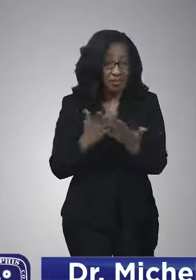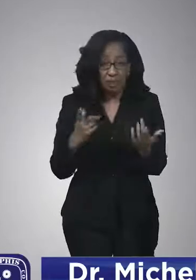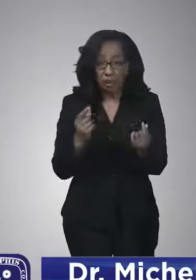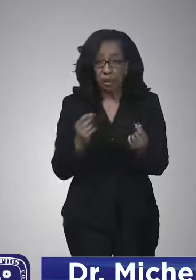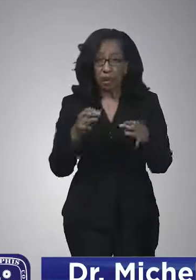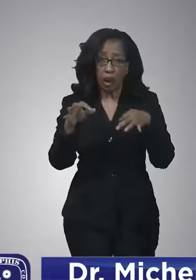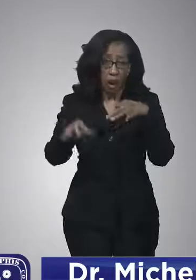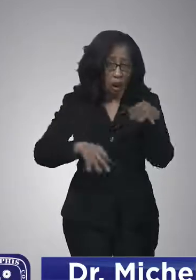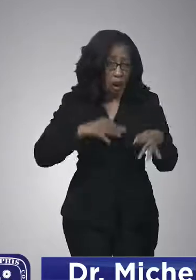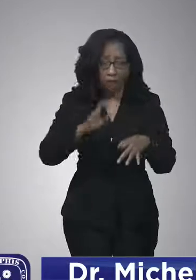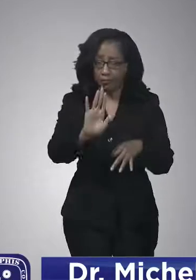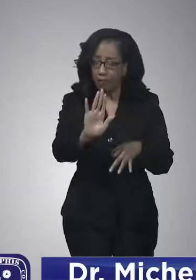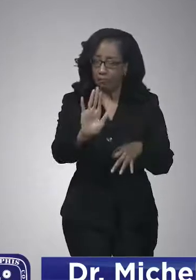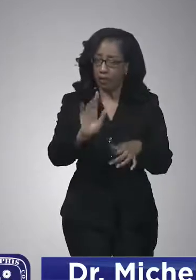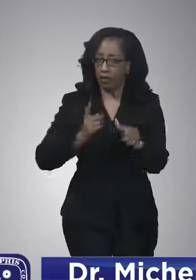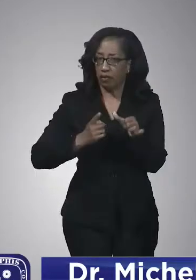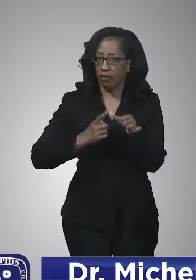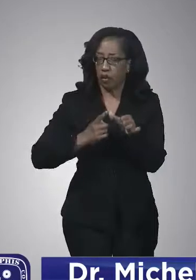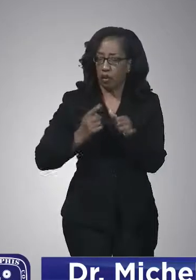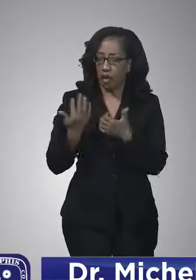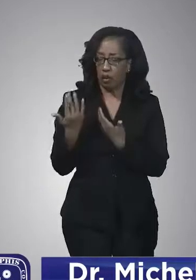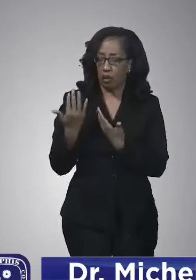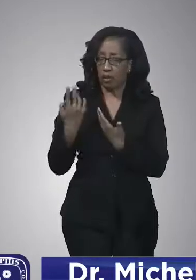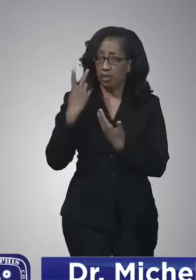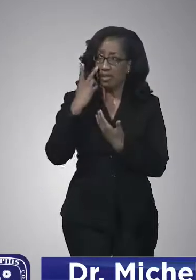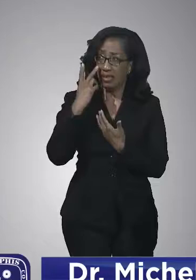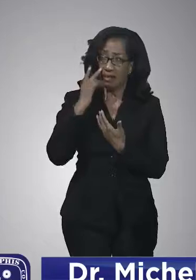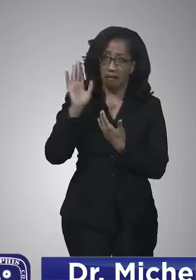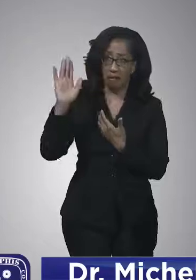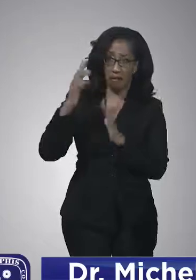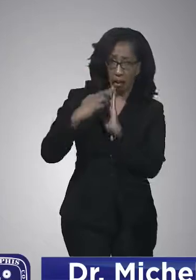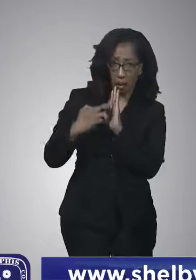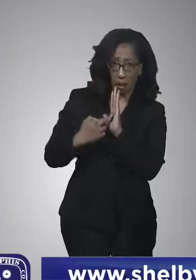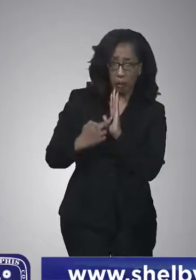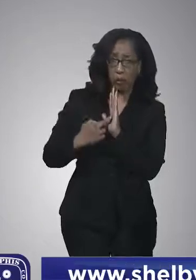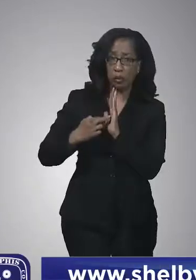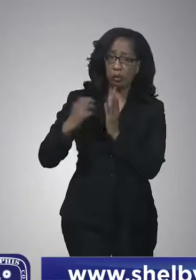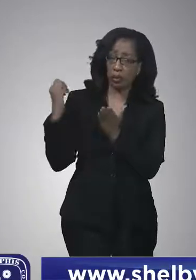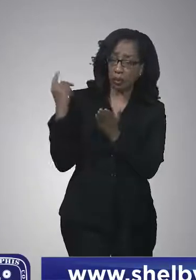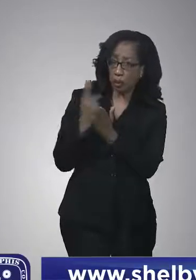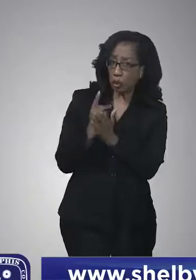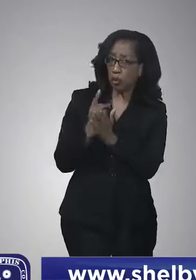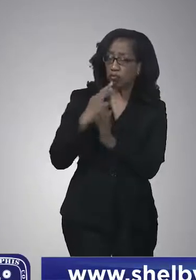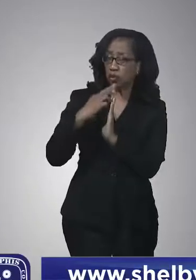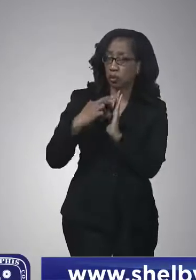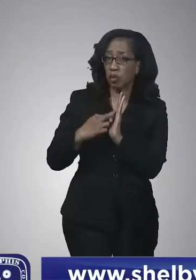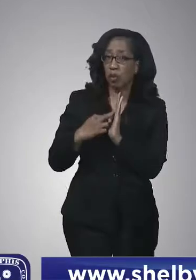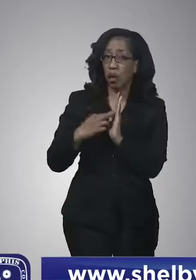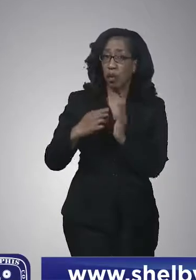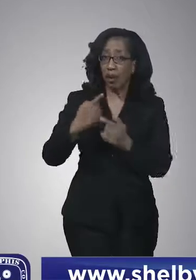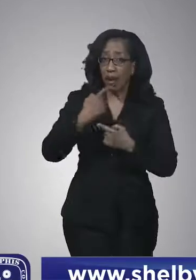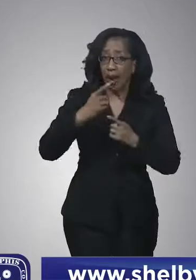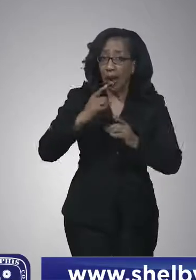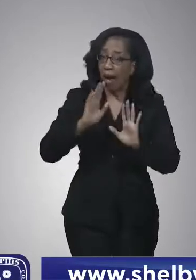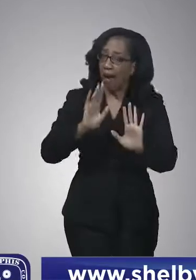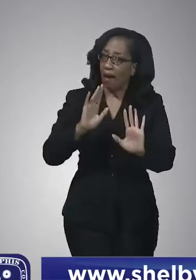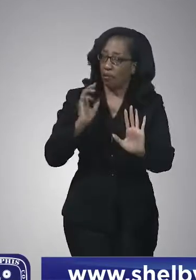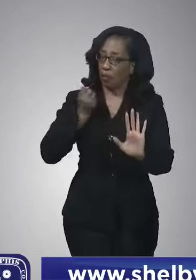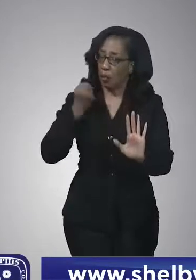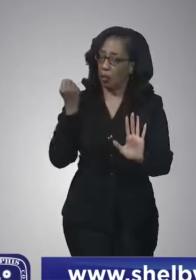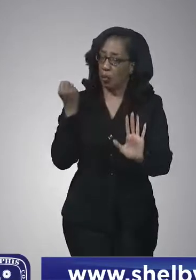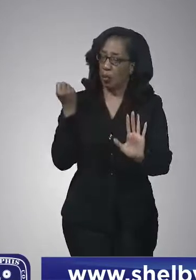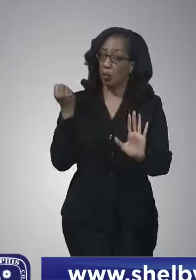do because we have to wait and see what the protocols are going to be after the approvals. So I don't want to speak too soon, but what I will tell you is